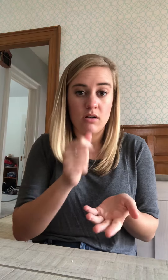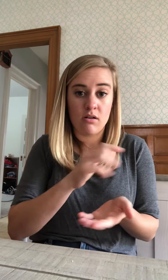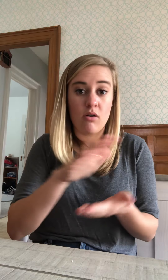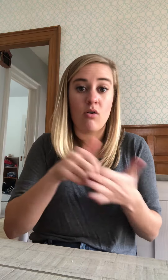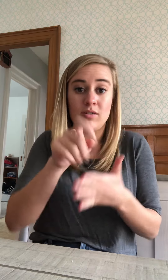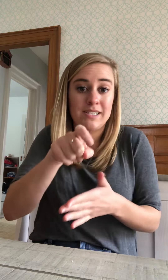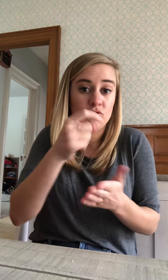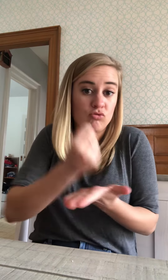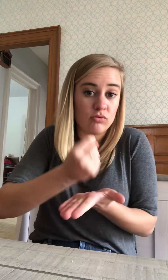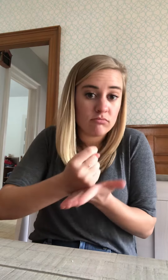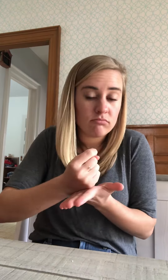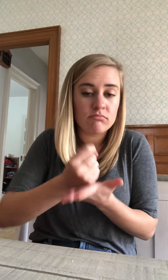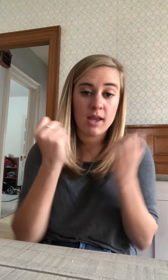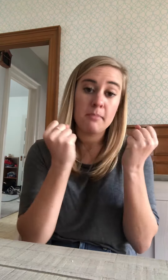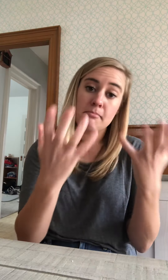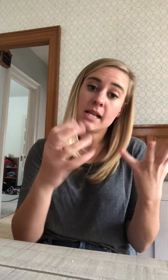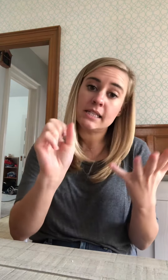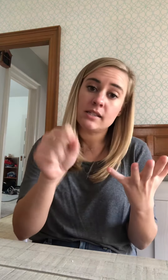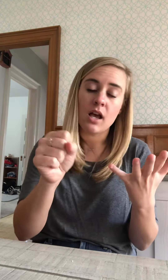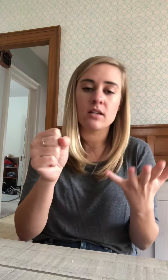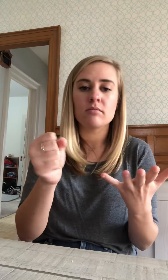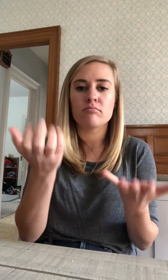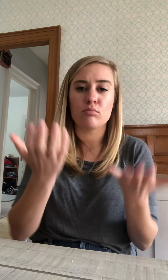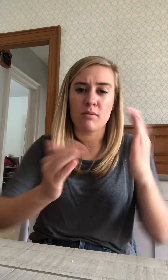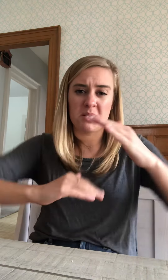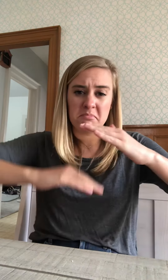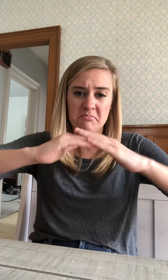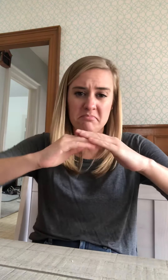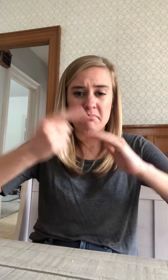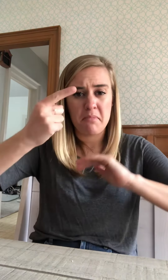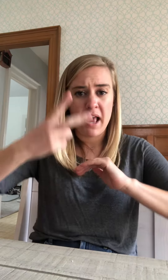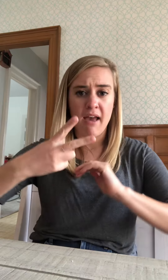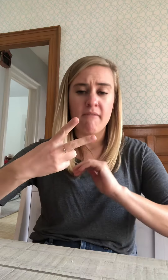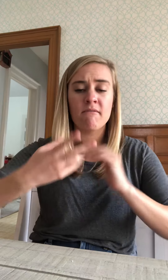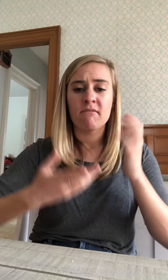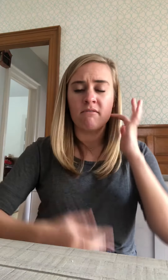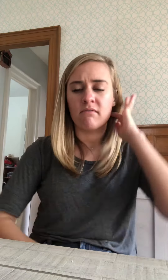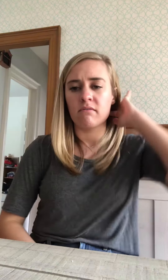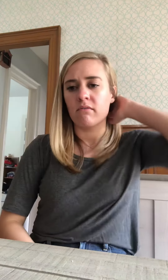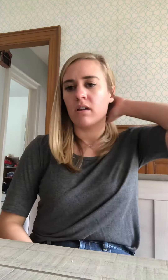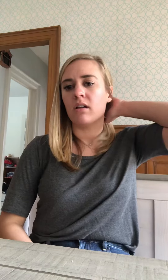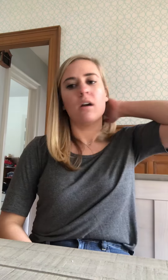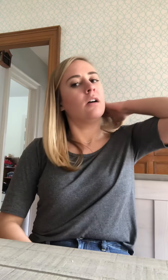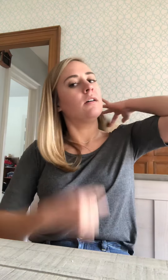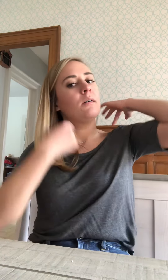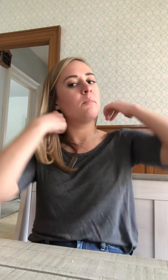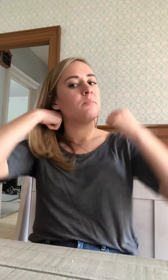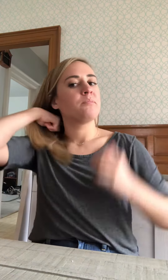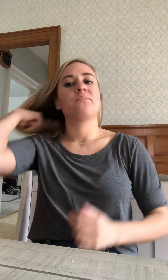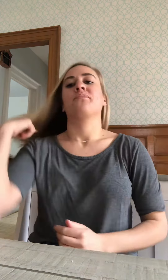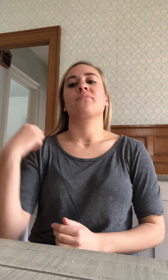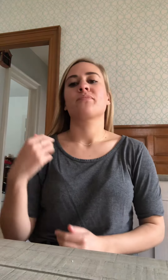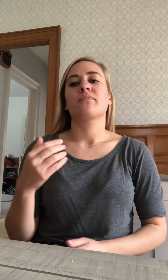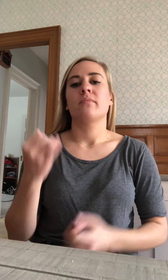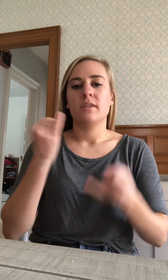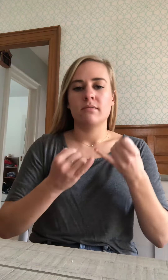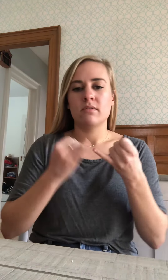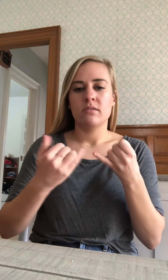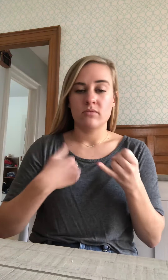but probably no more than half of mid-face fractures actually need treatment. And then there's urgent versus emergent intervention.